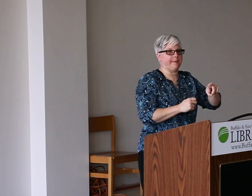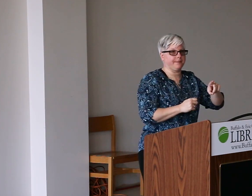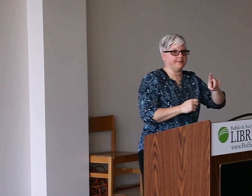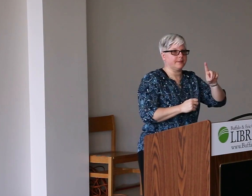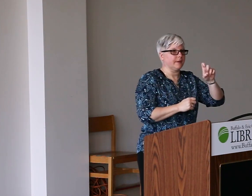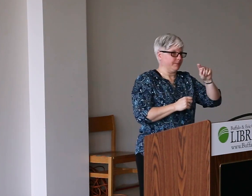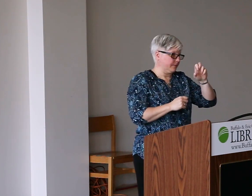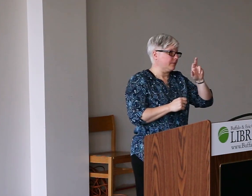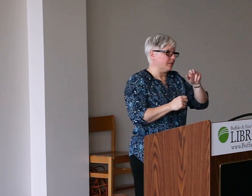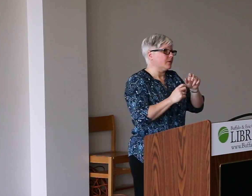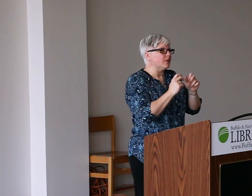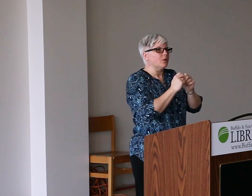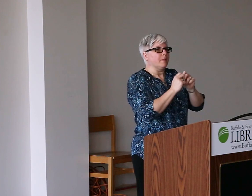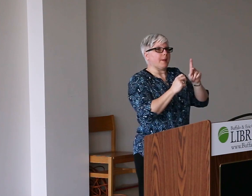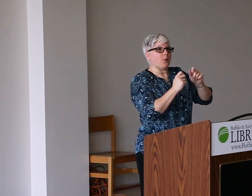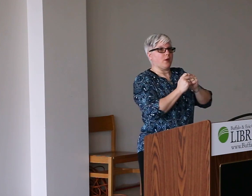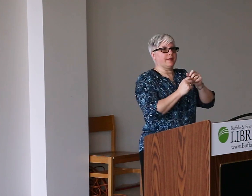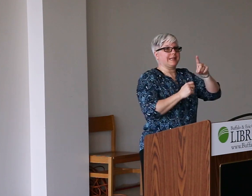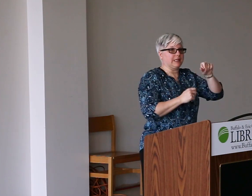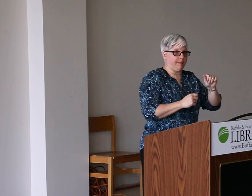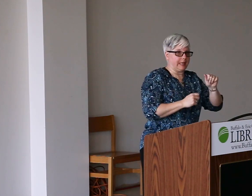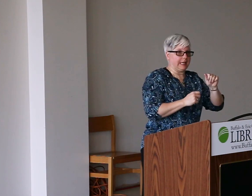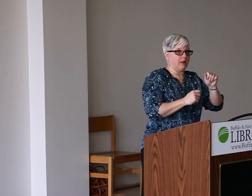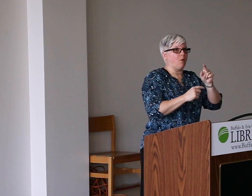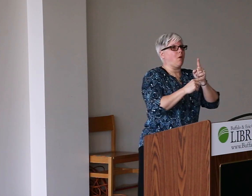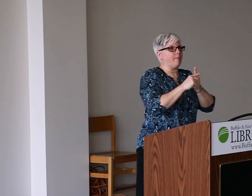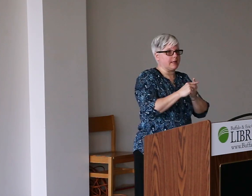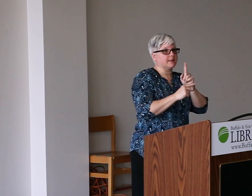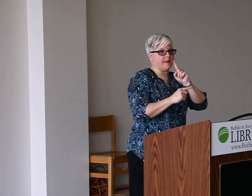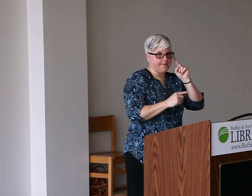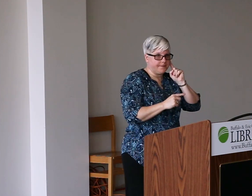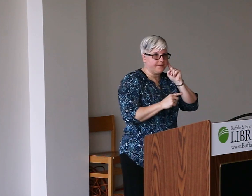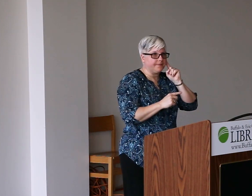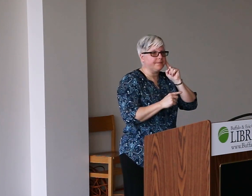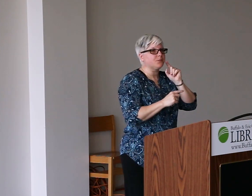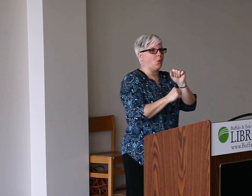in Detroit. I did an internship in Detroit with people with disabilities plus deaf.